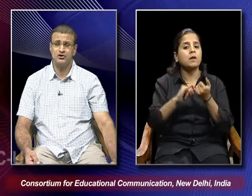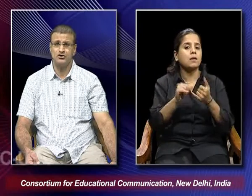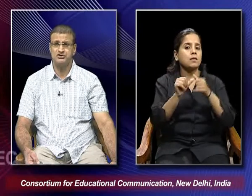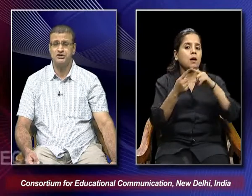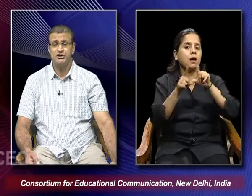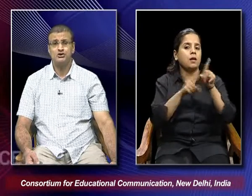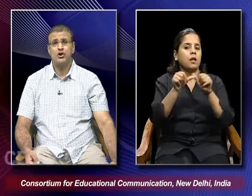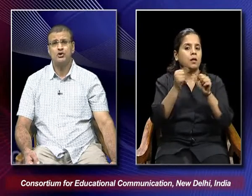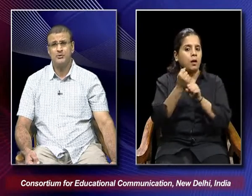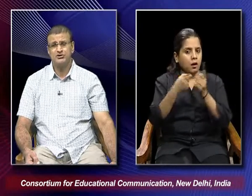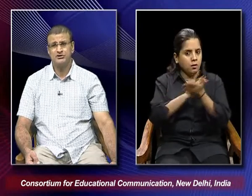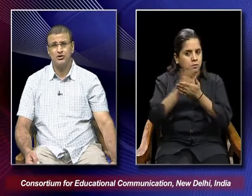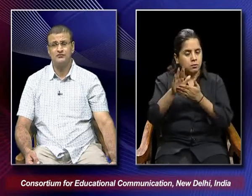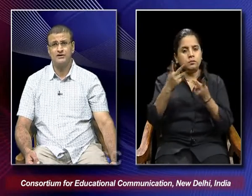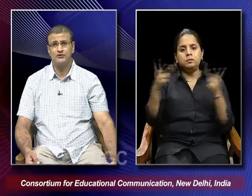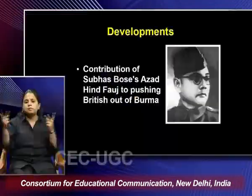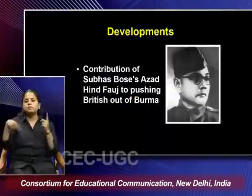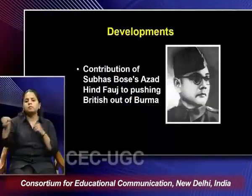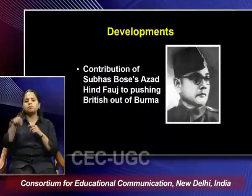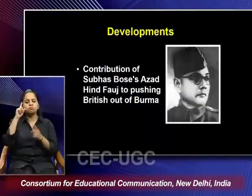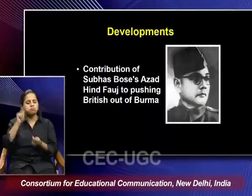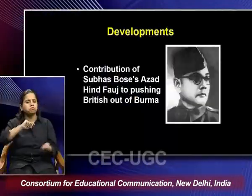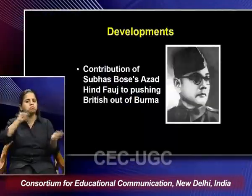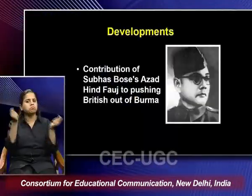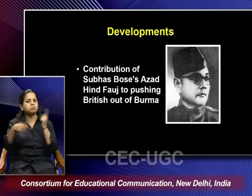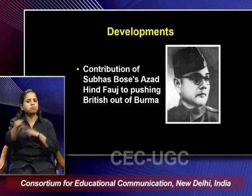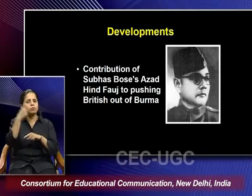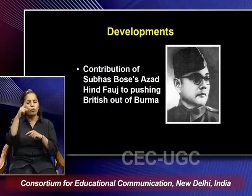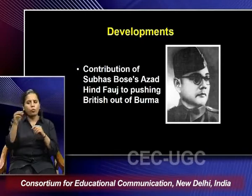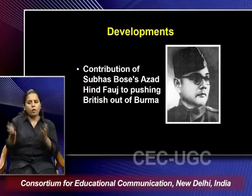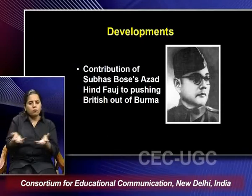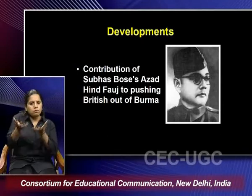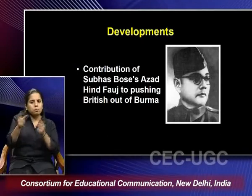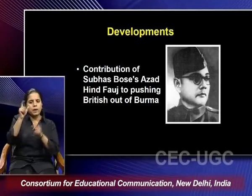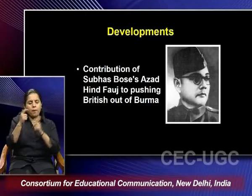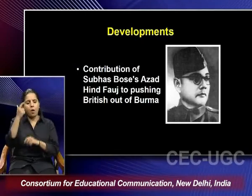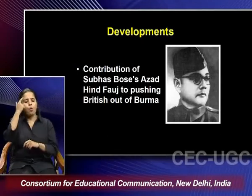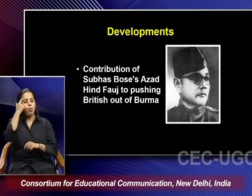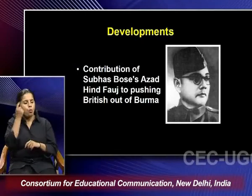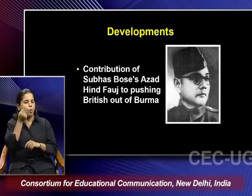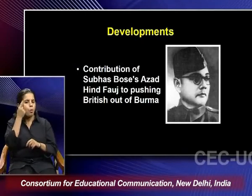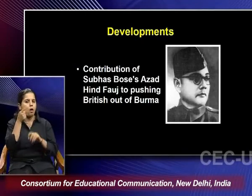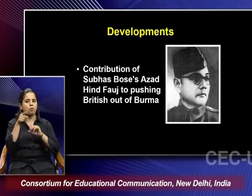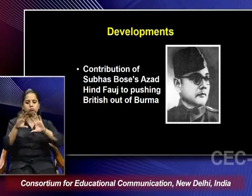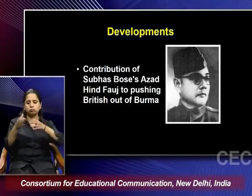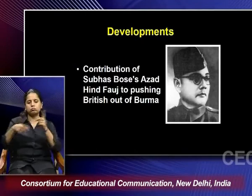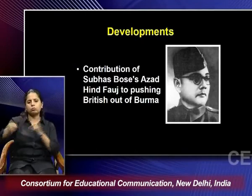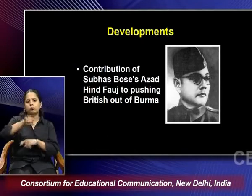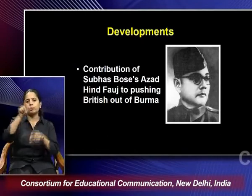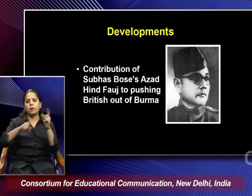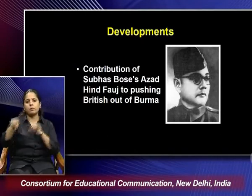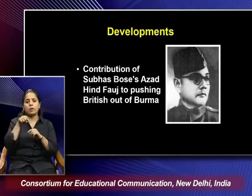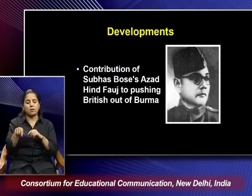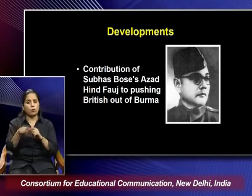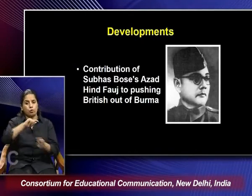were launched, the contribution of the revolutionaries in raising the consciousness of the masses at that point of time,